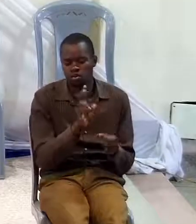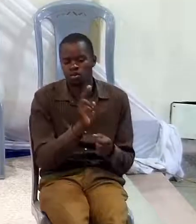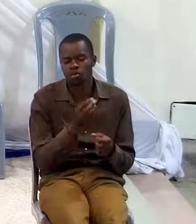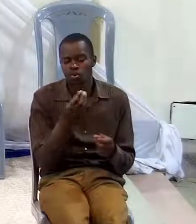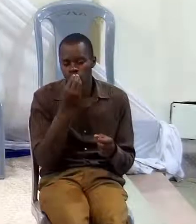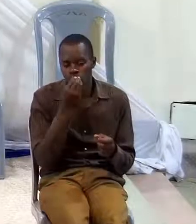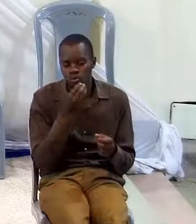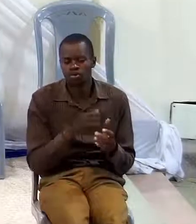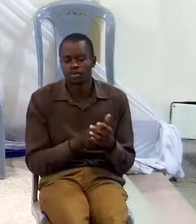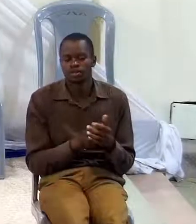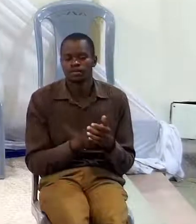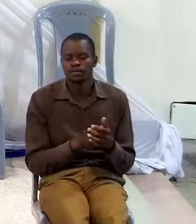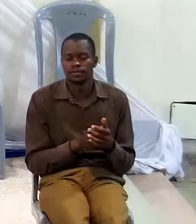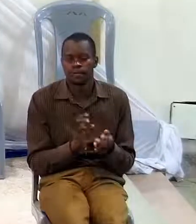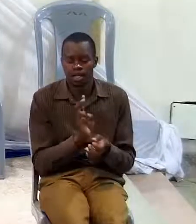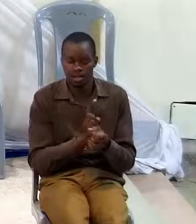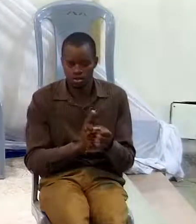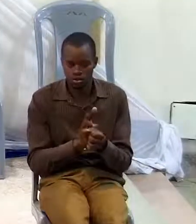type. If